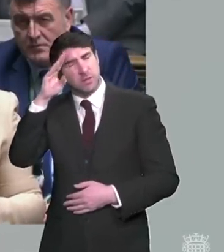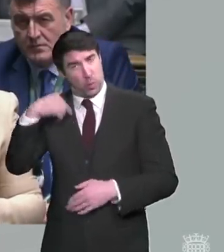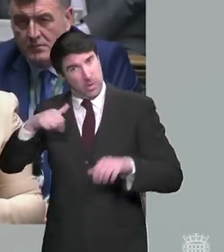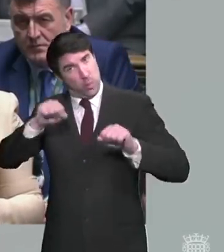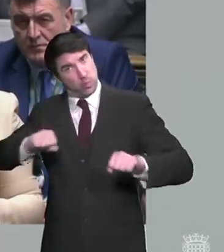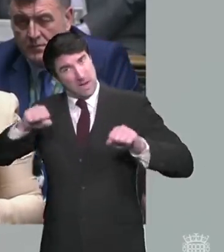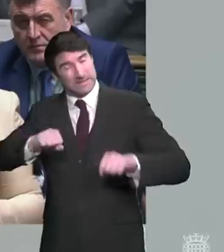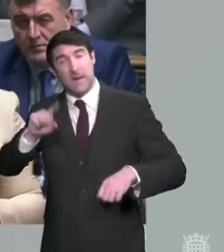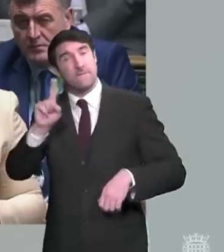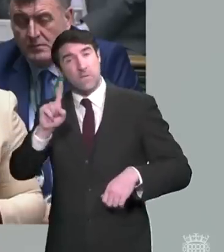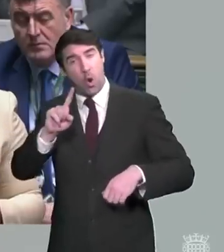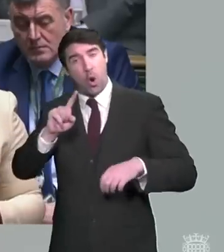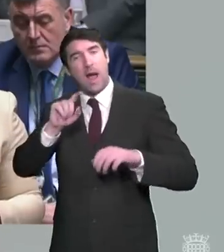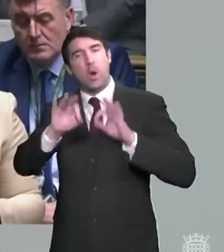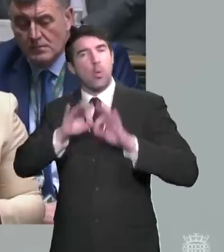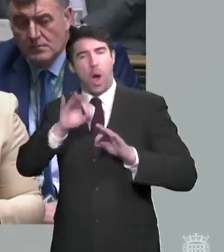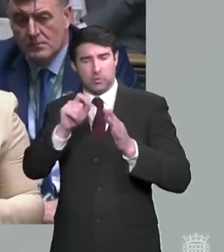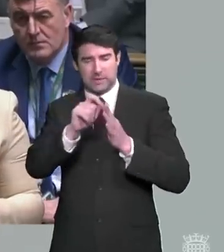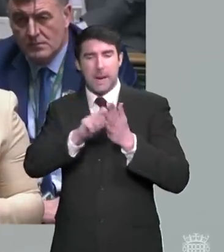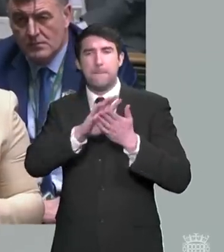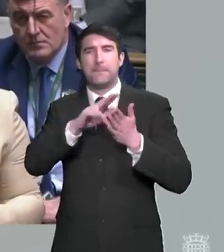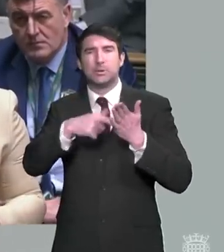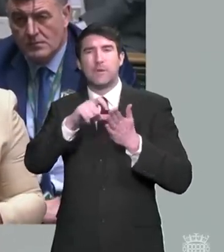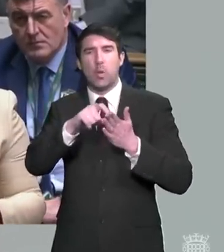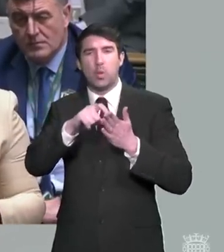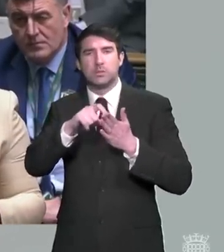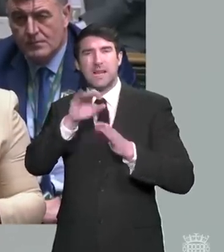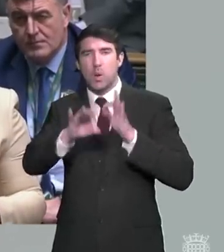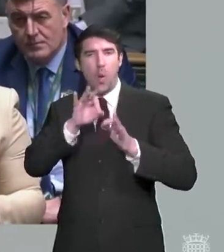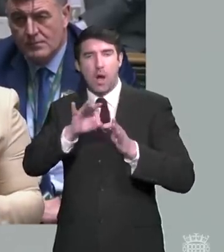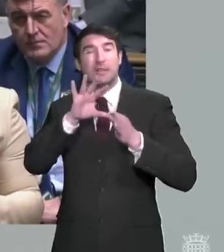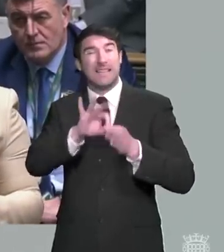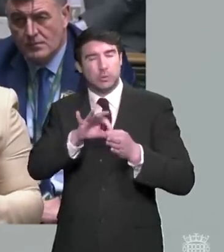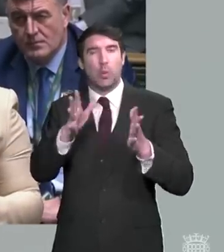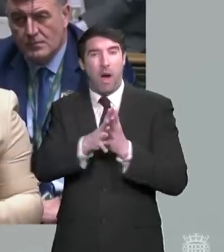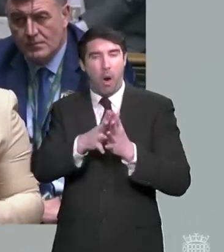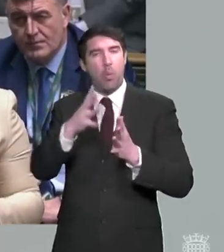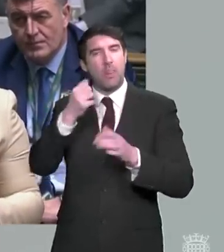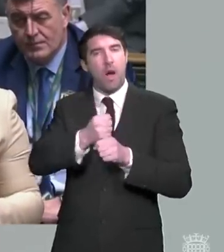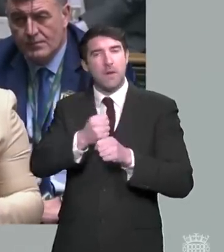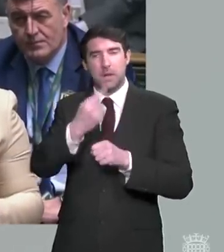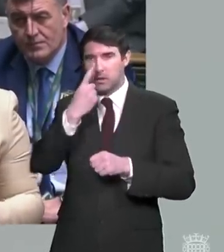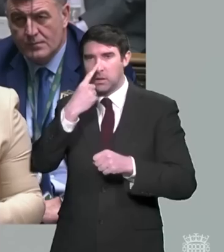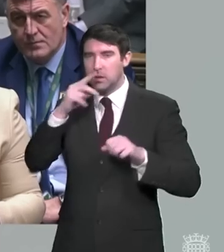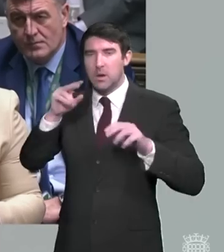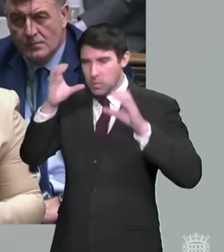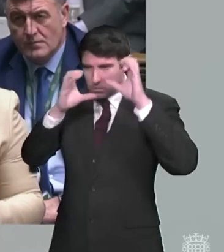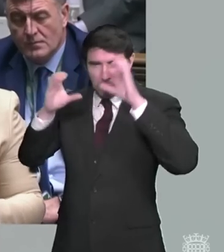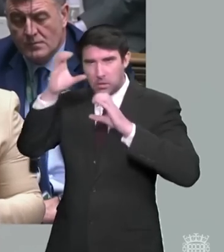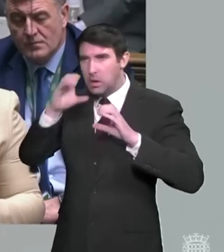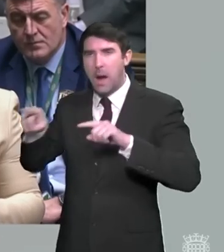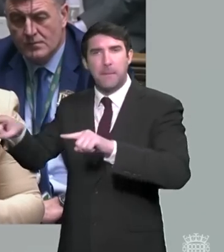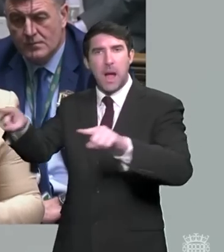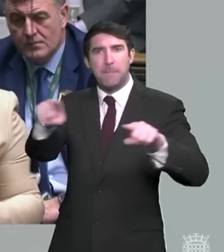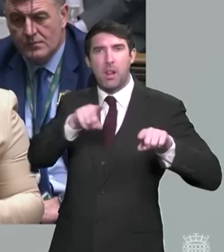questionable state surveillance on campaigns like the Stephen Lawrence campaign. So can the Prime Minister tell us how much public money is spent on these units and whether he thinks it's